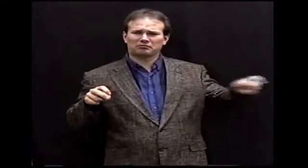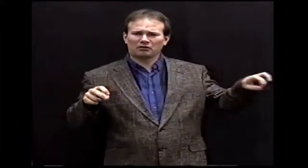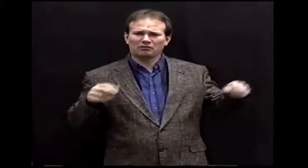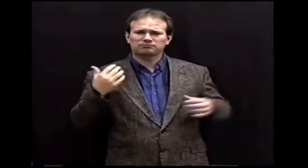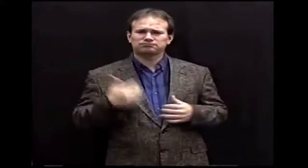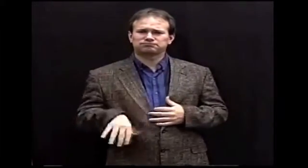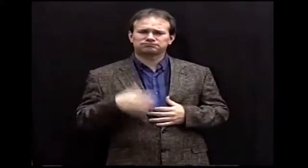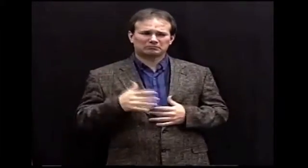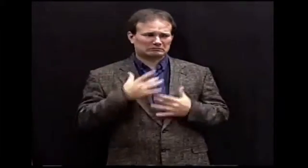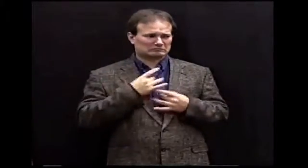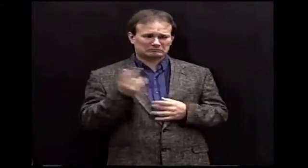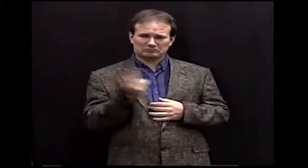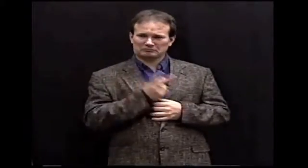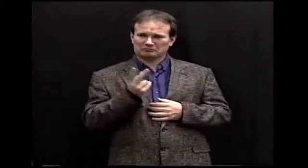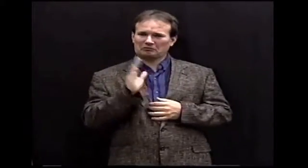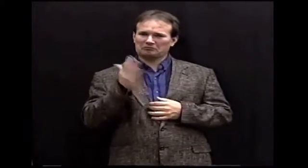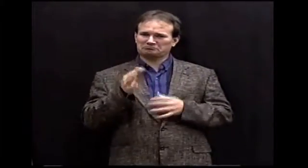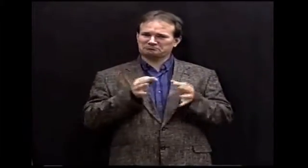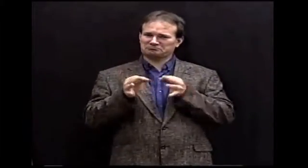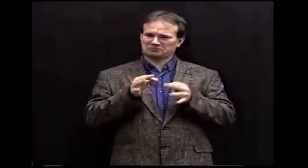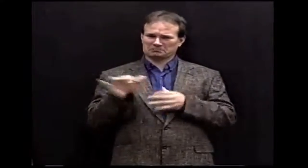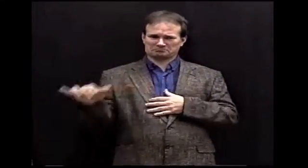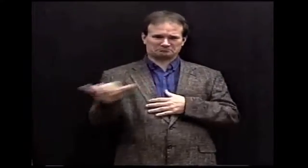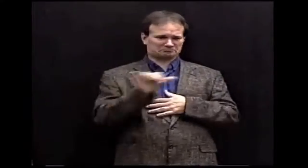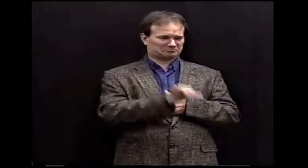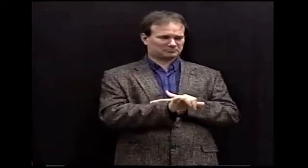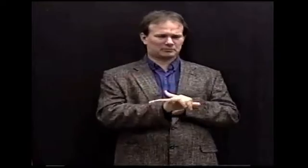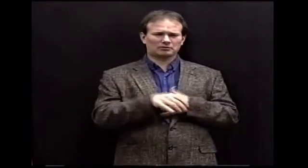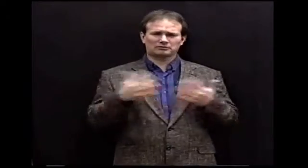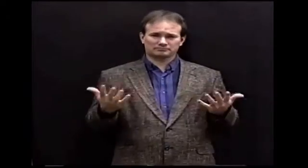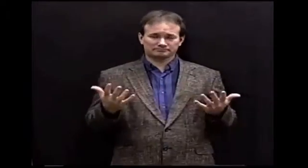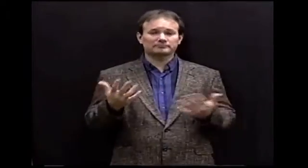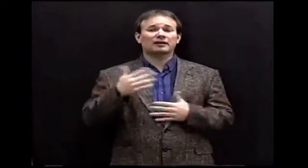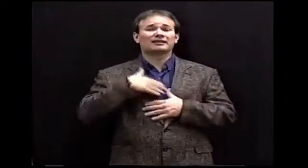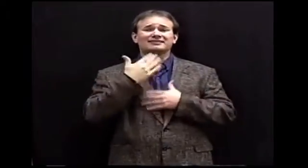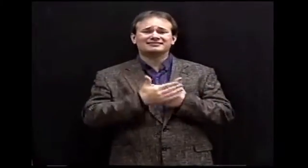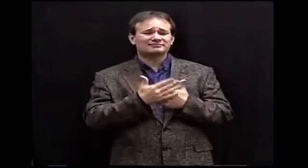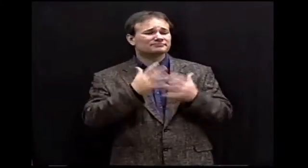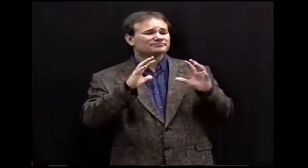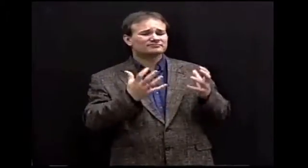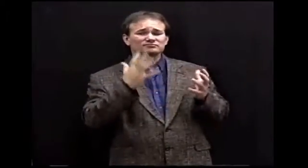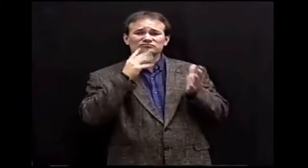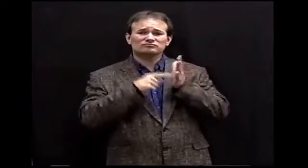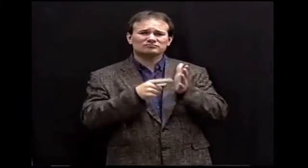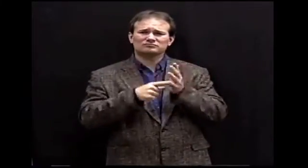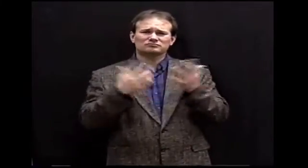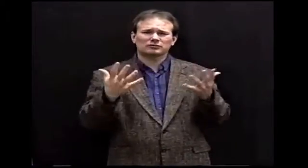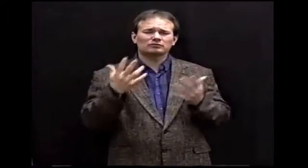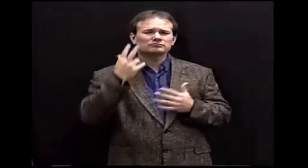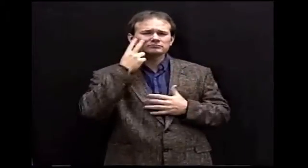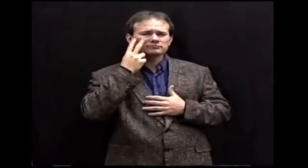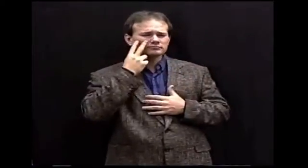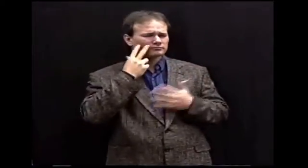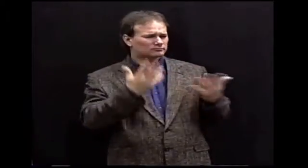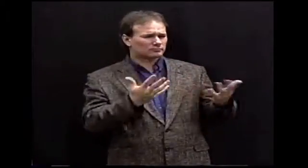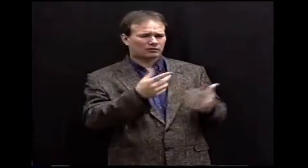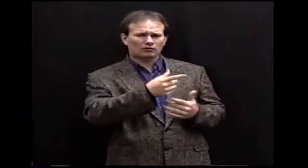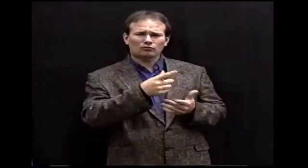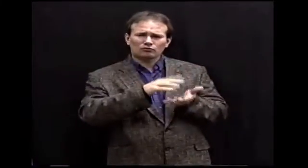Both groups agree that being bilingual means being able to transition between different languages. There seems to be similarities between the two